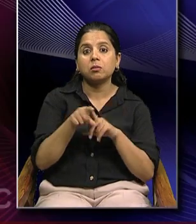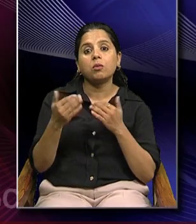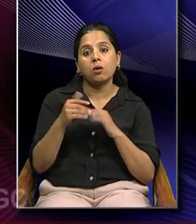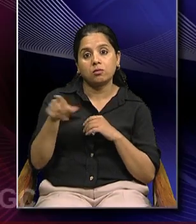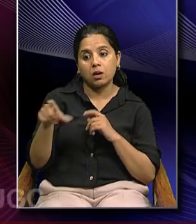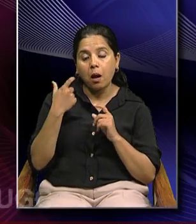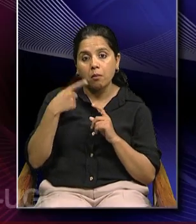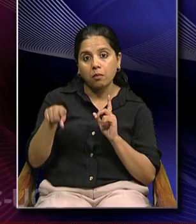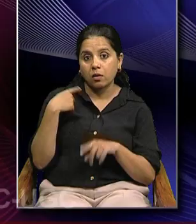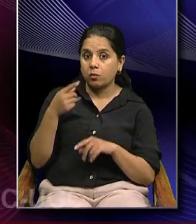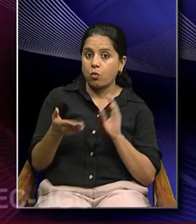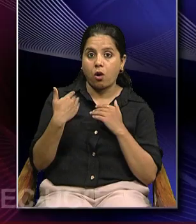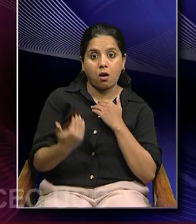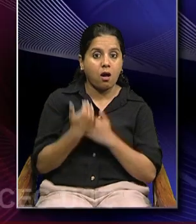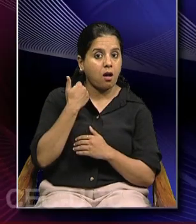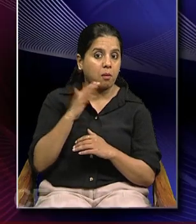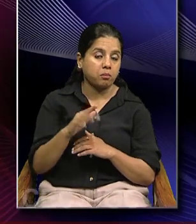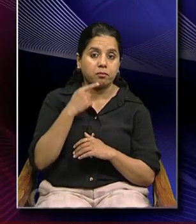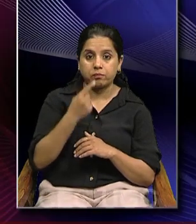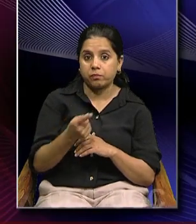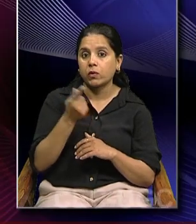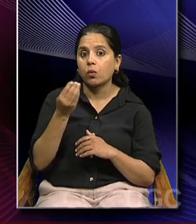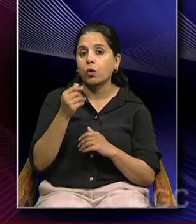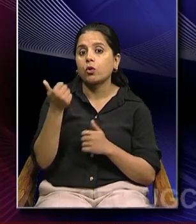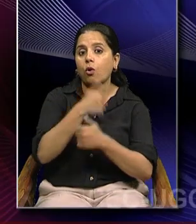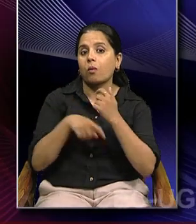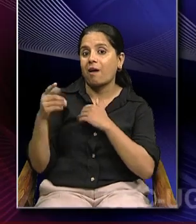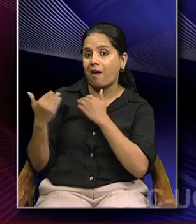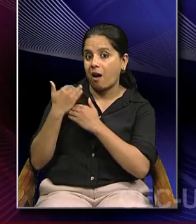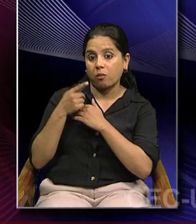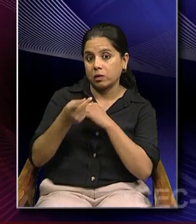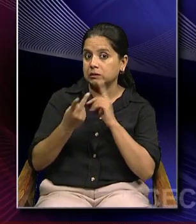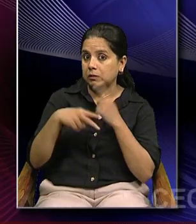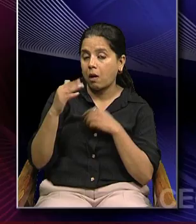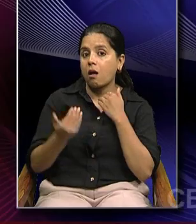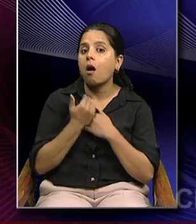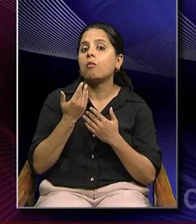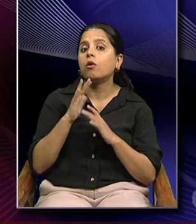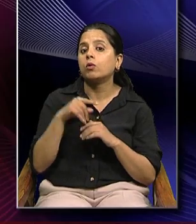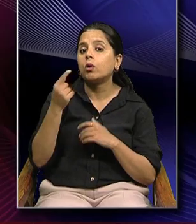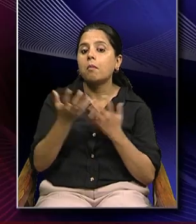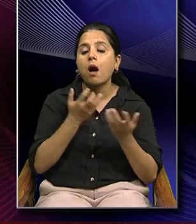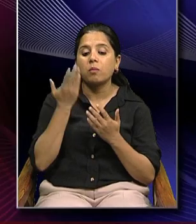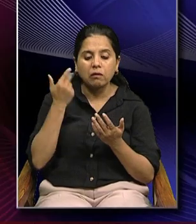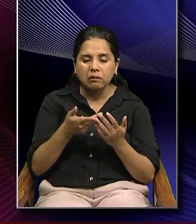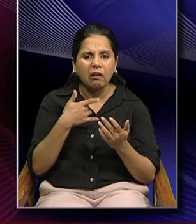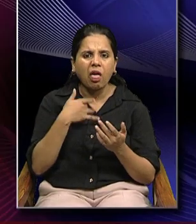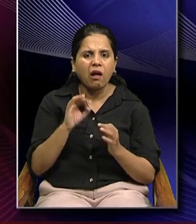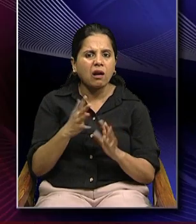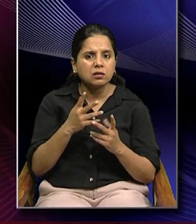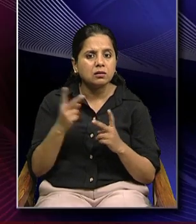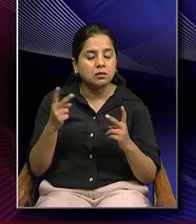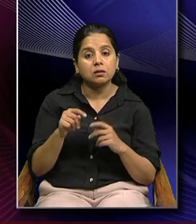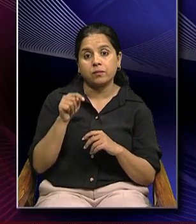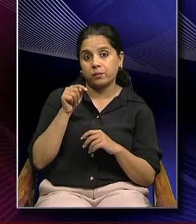cause greater harm as compared to what your competitors used to do. So, my dear learners,